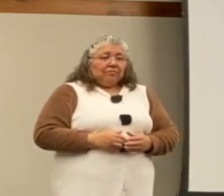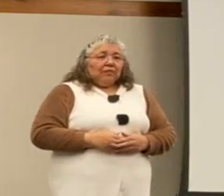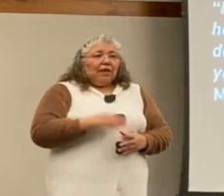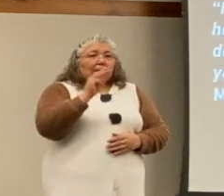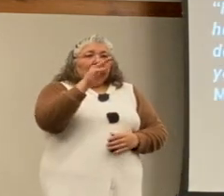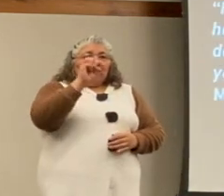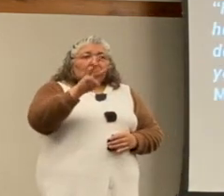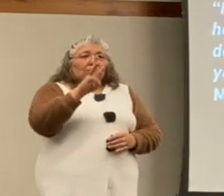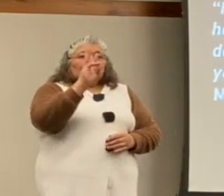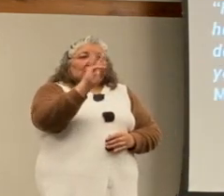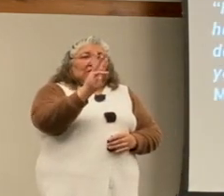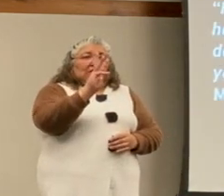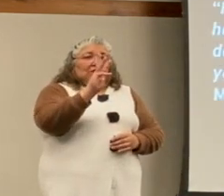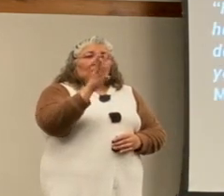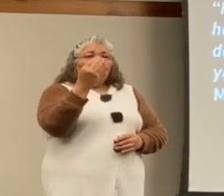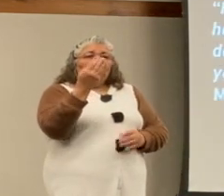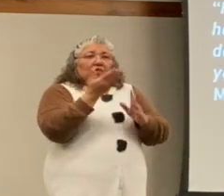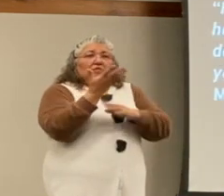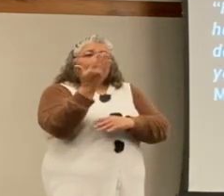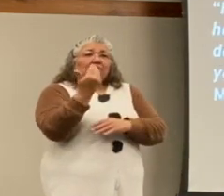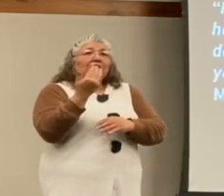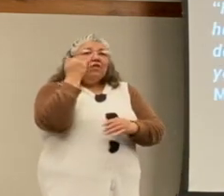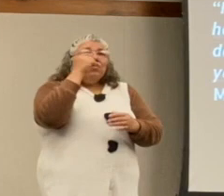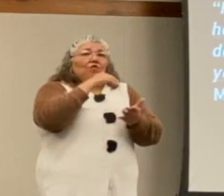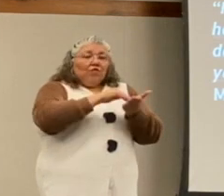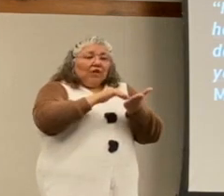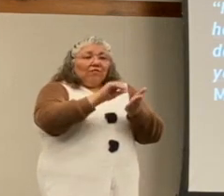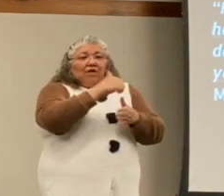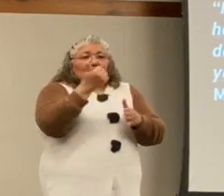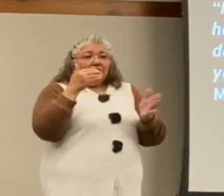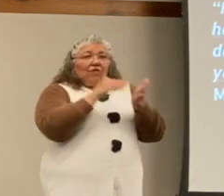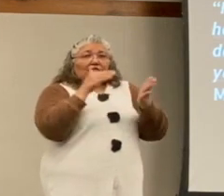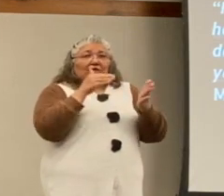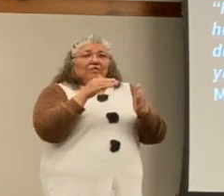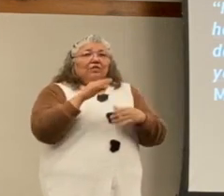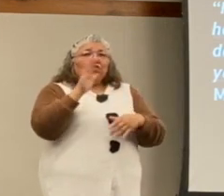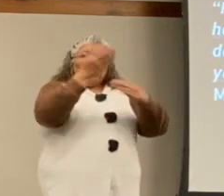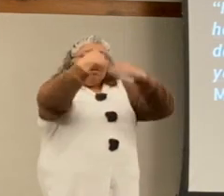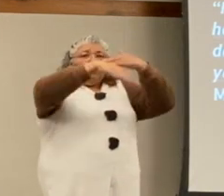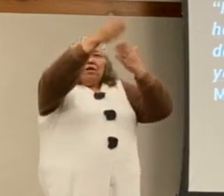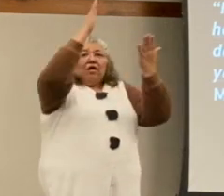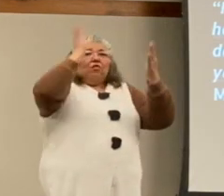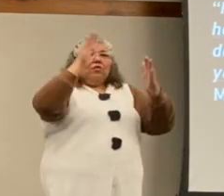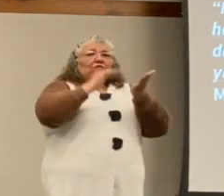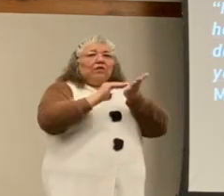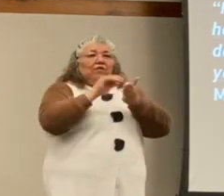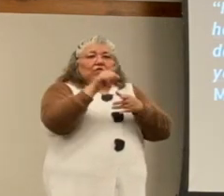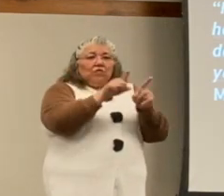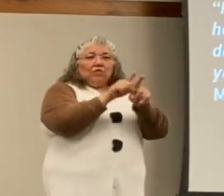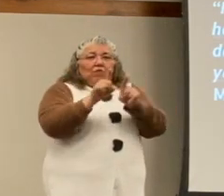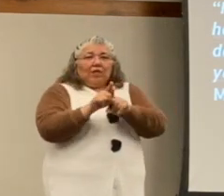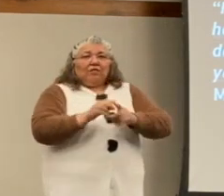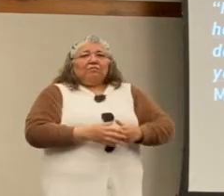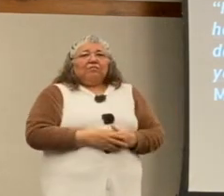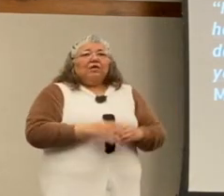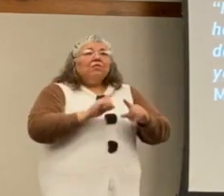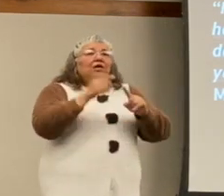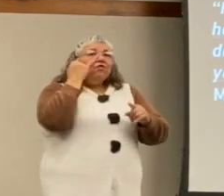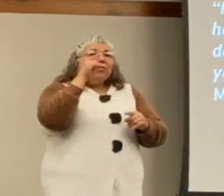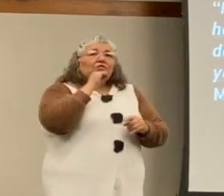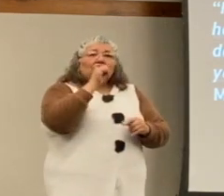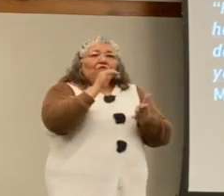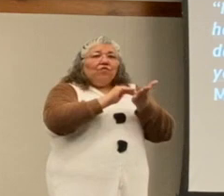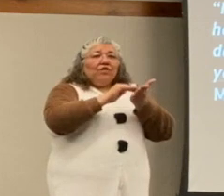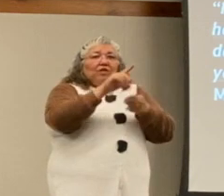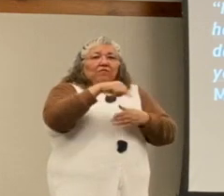Matthew 6, 14 through 15 says this, for if you forgive others their offenses, your heavenly Father will forgive you as well. But if you